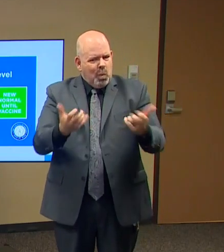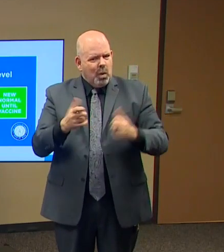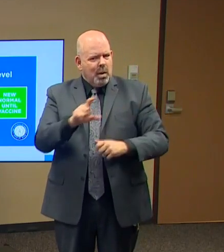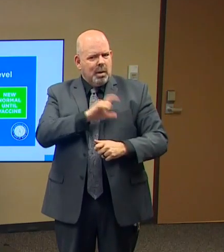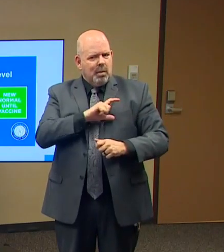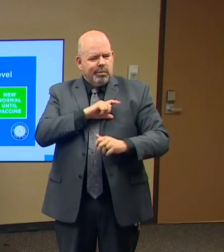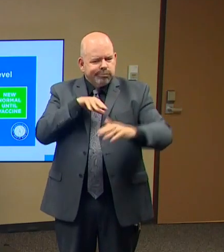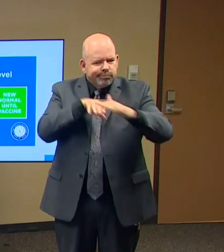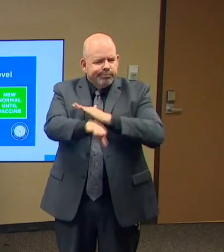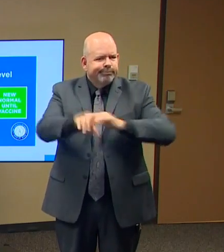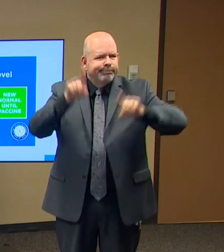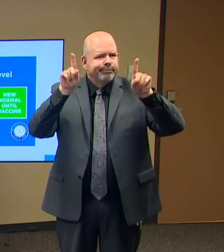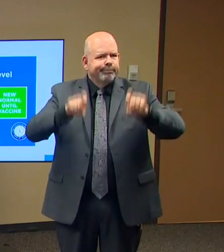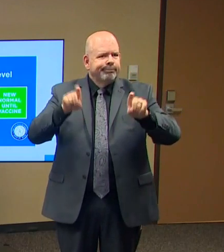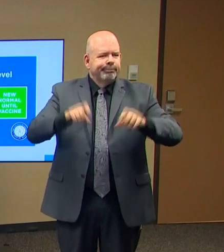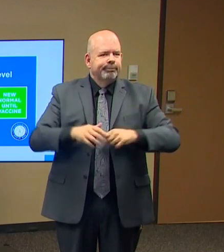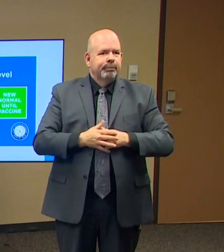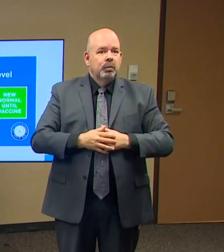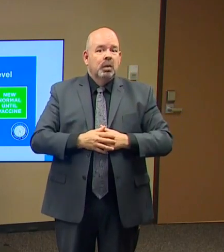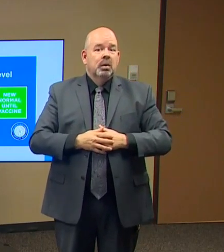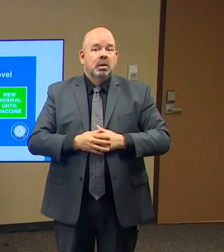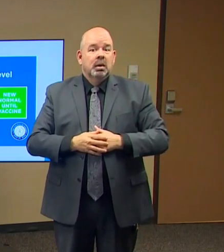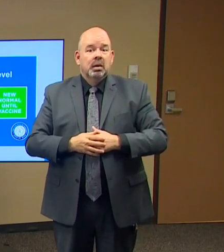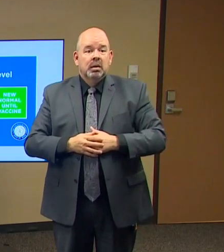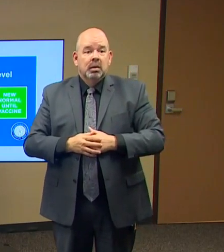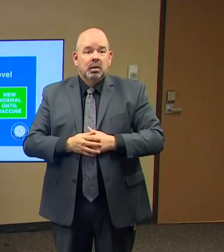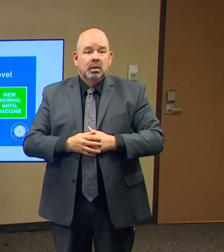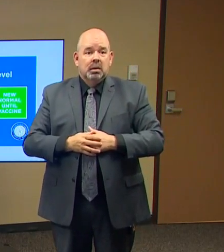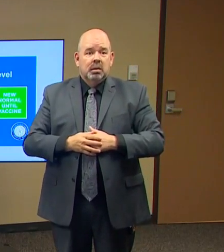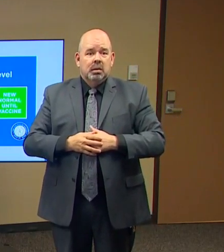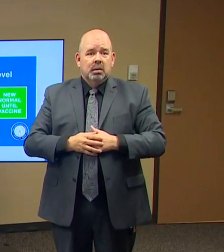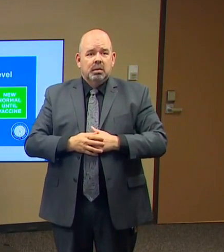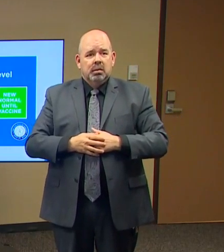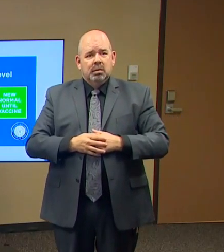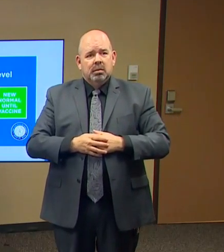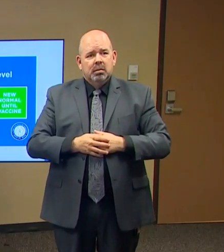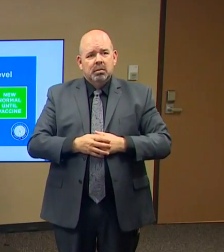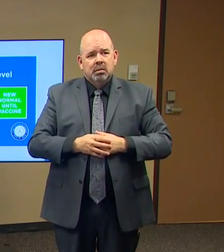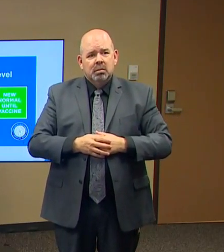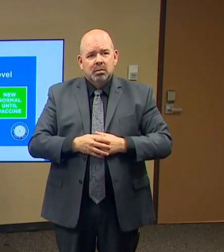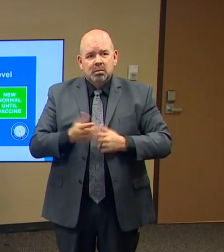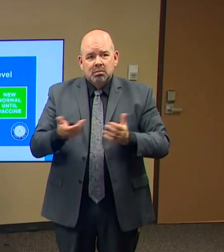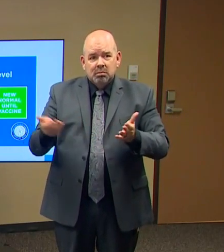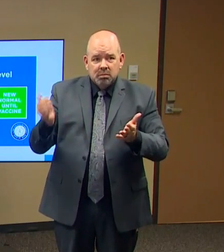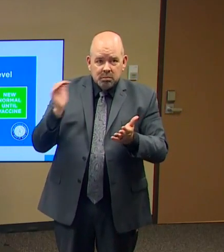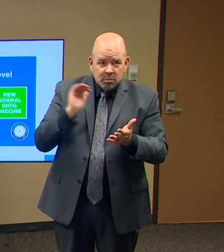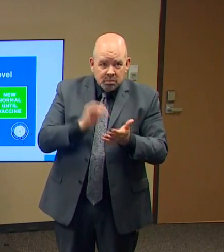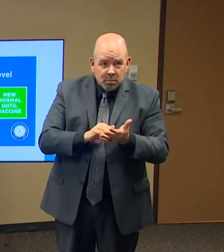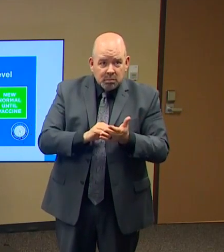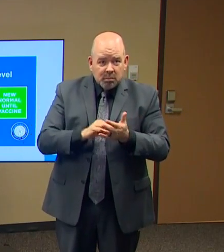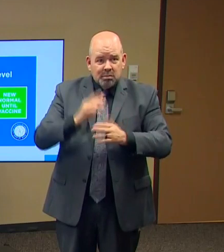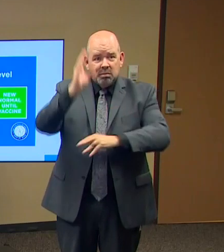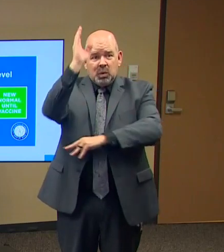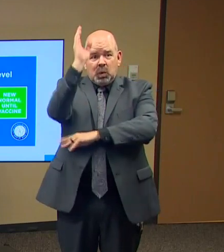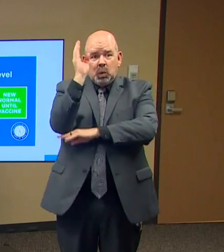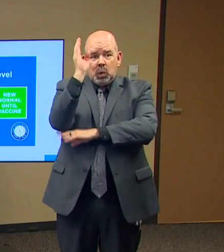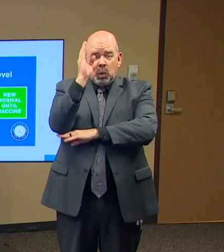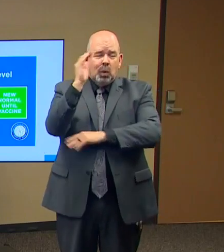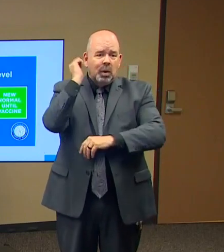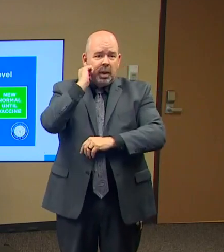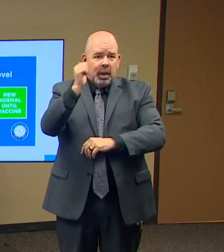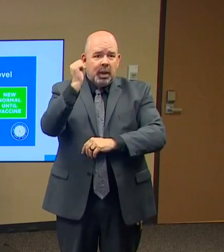for them to have that. And I would point out to the officers, as I do on my noonday call with them every day, with their chiefs